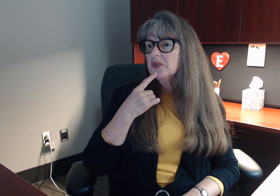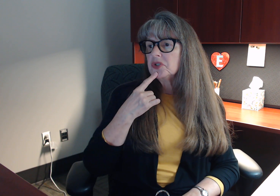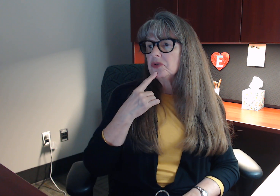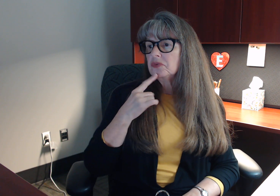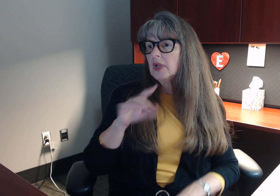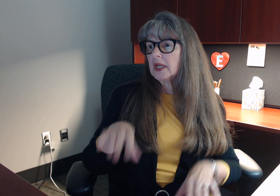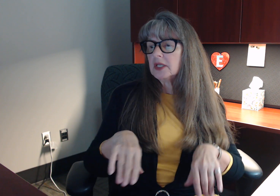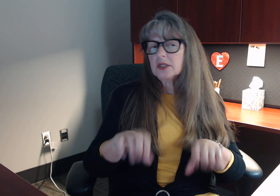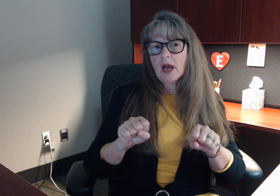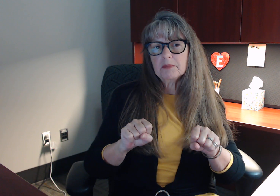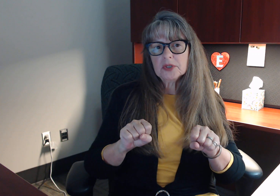do like adoption